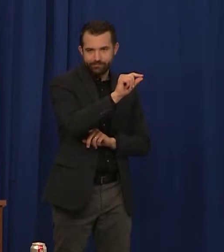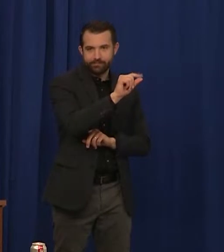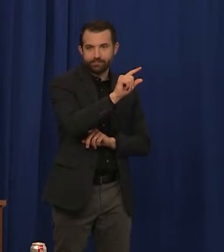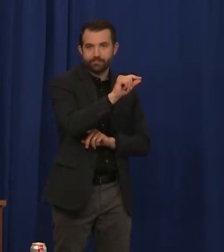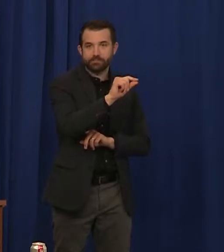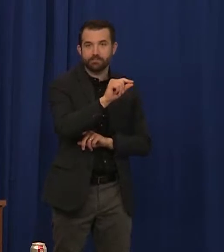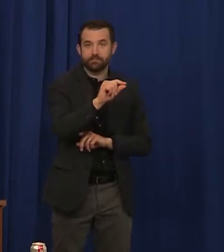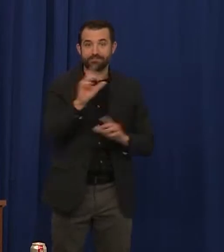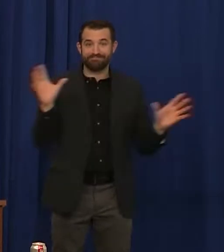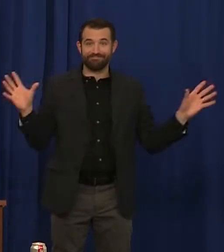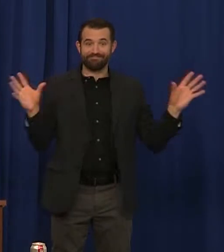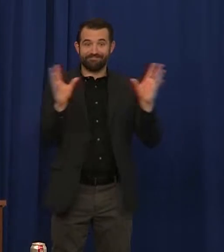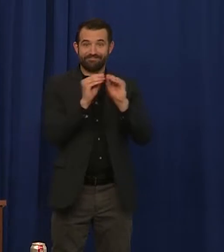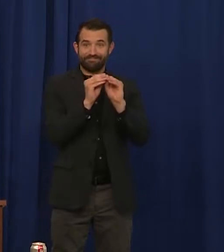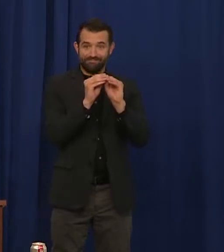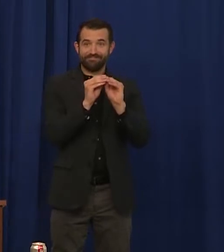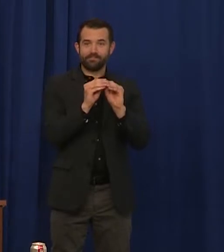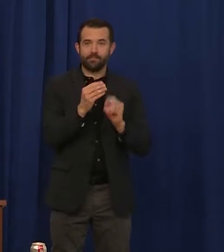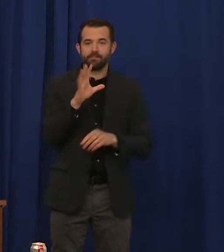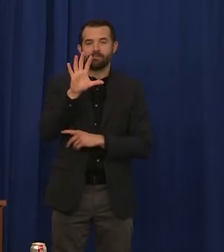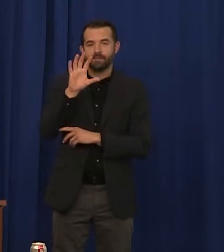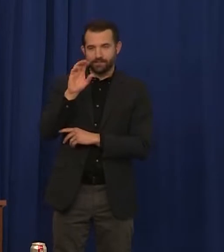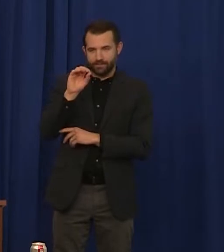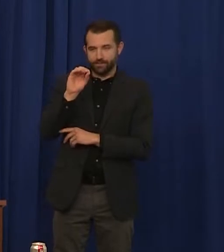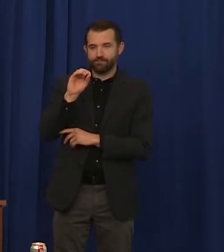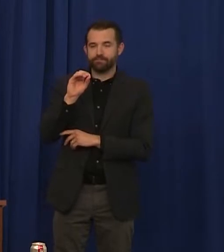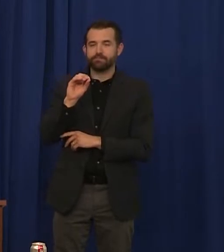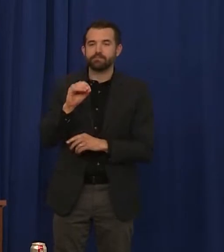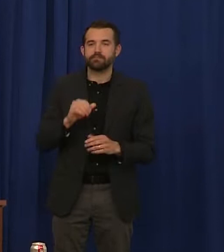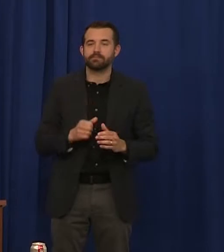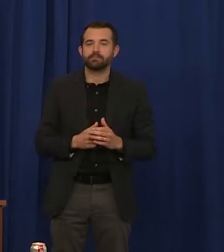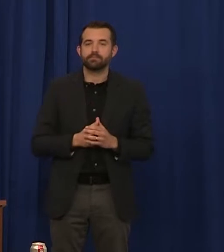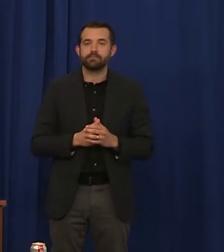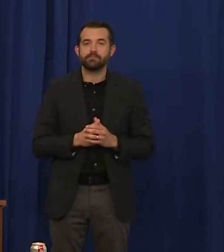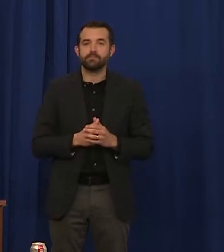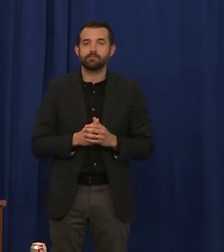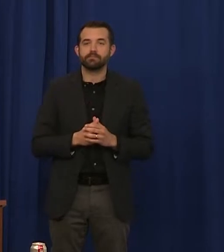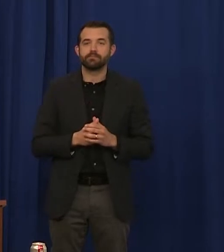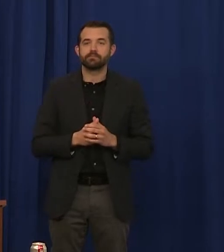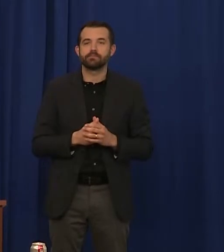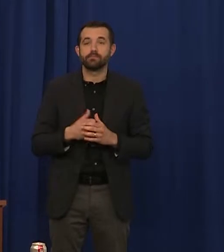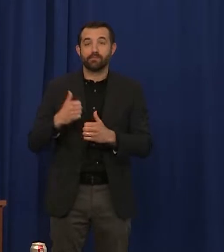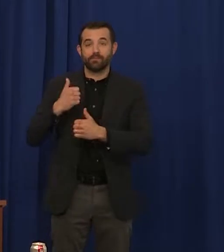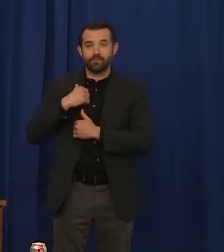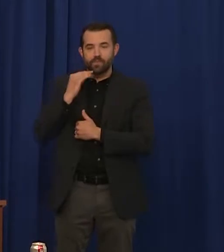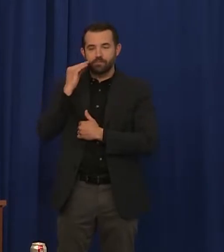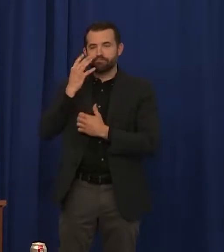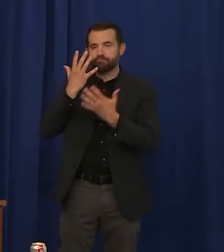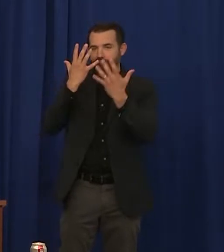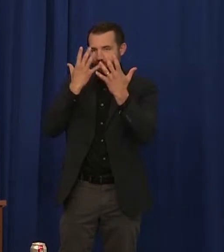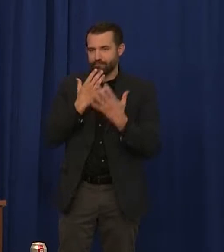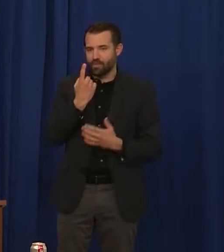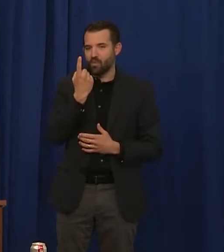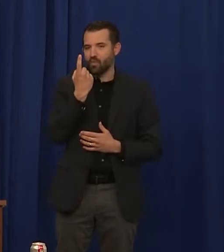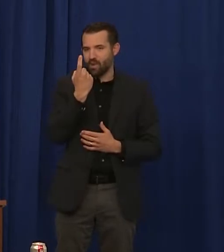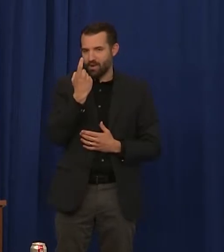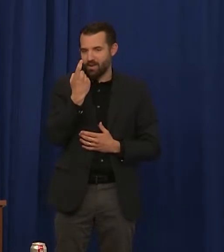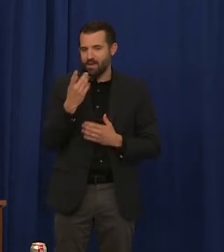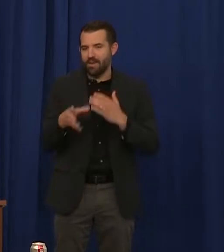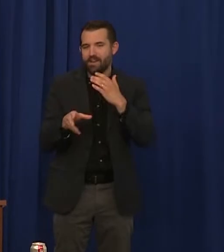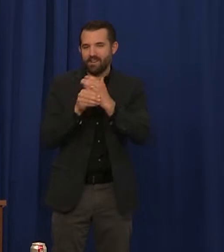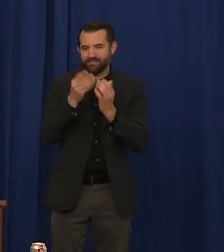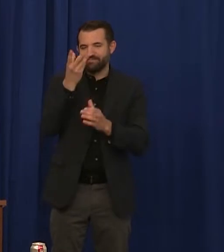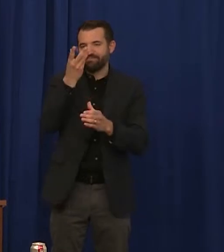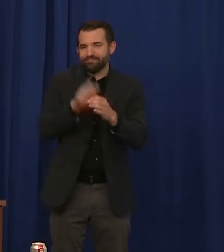of individuals affected there of 50. Sadly, there's also 1 additional death, bringing the total number